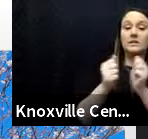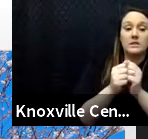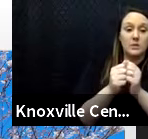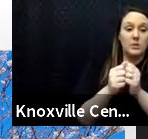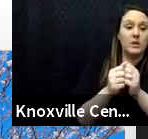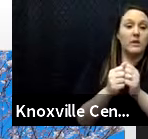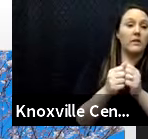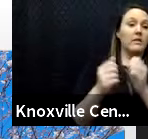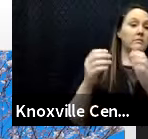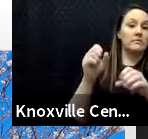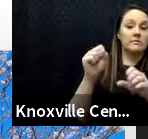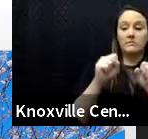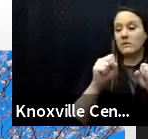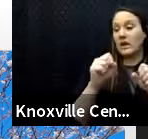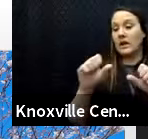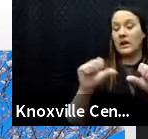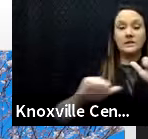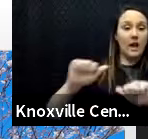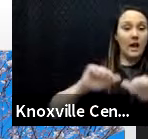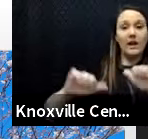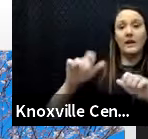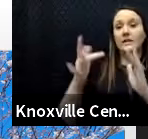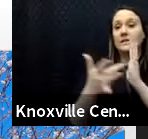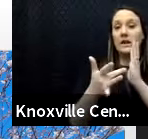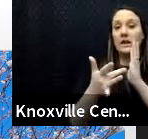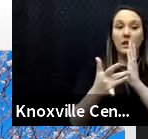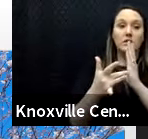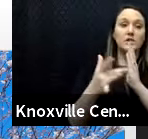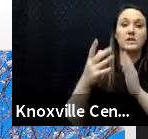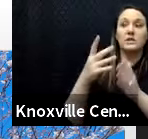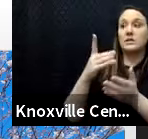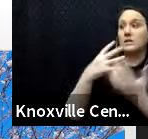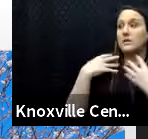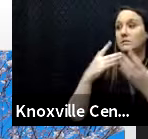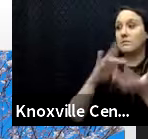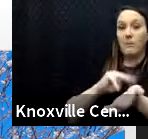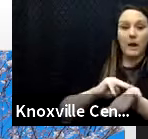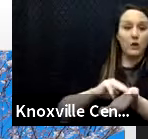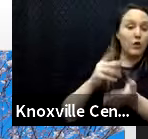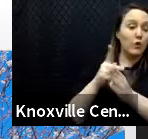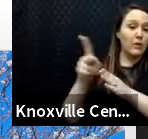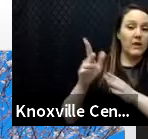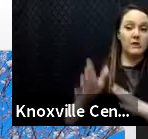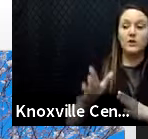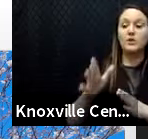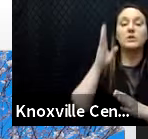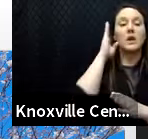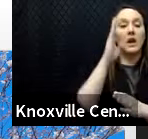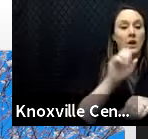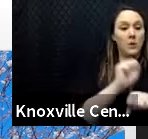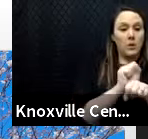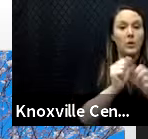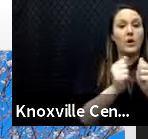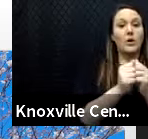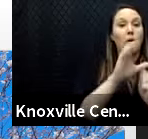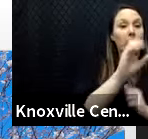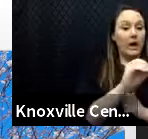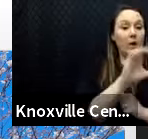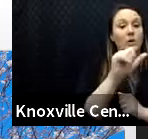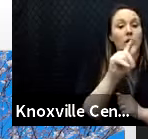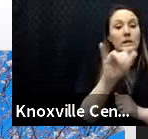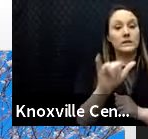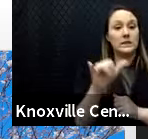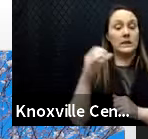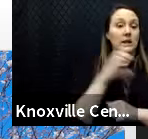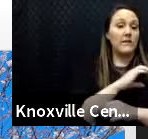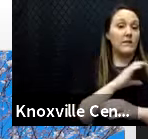and technology. Those decisions are not made in a vacuum and will be made in collaboration with county and city officials. All